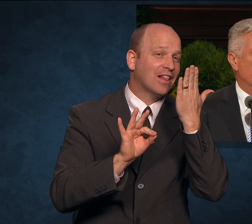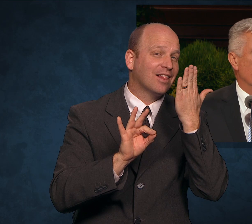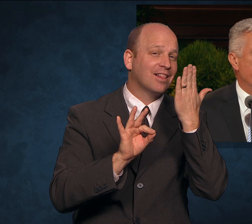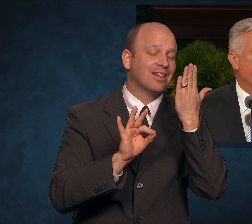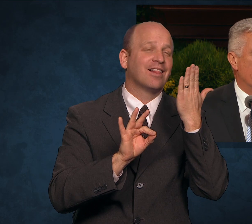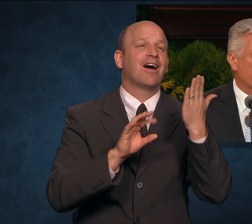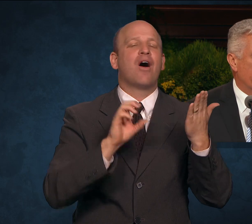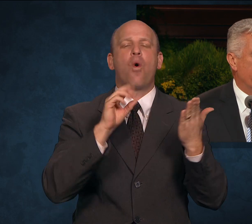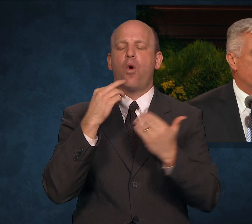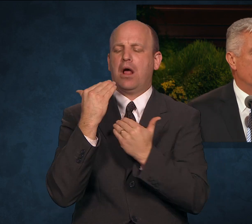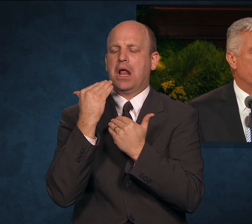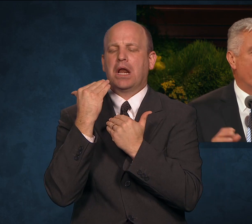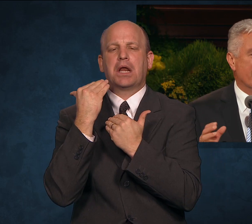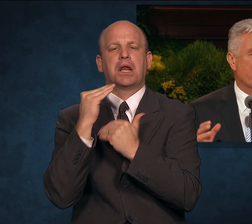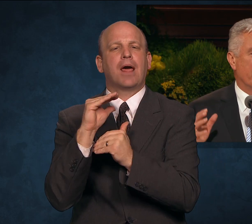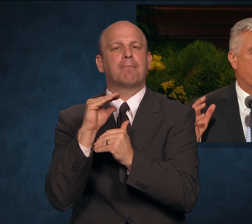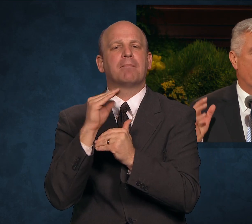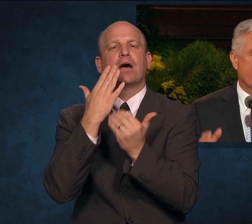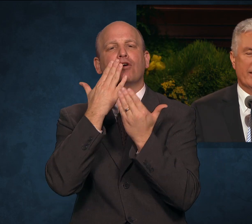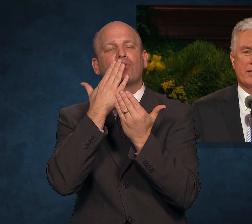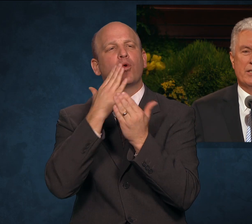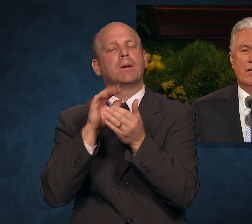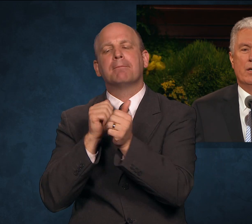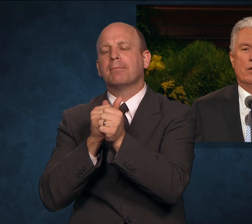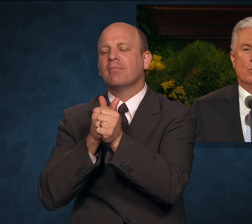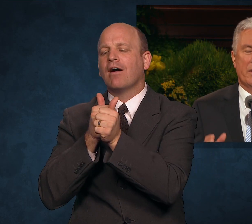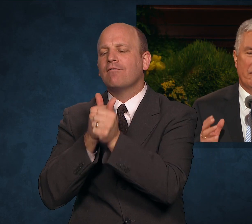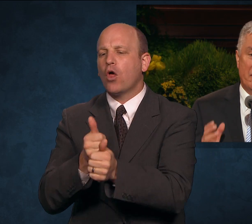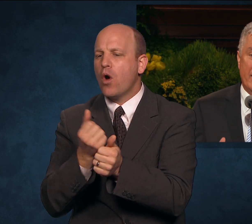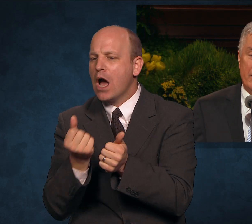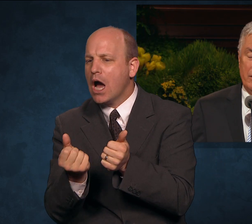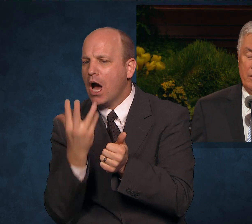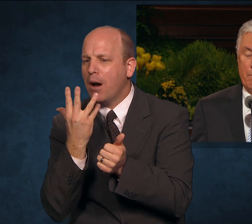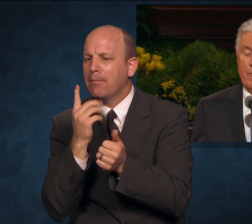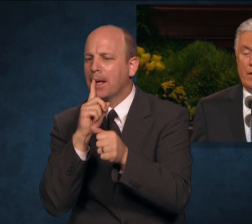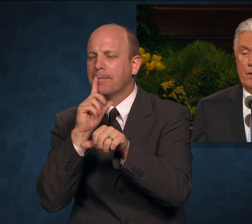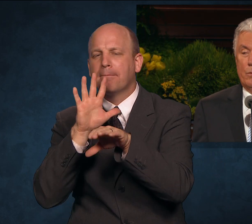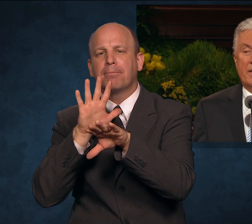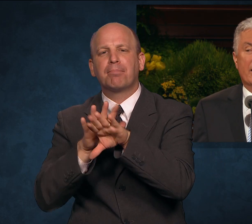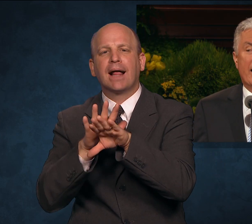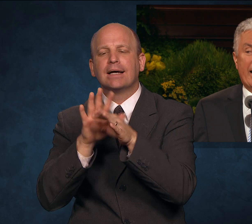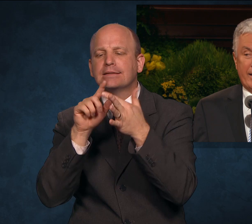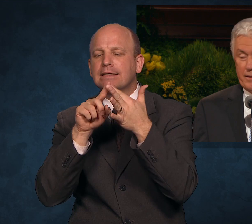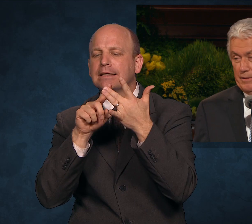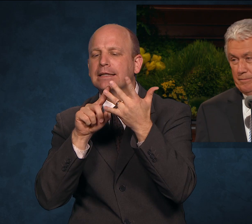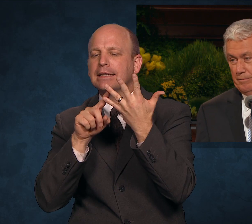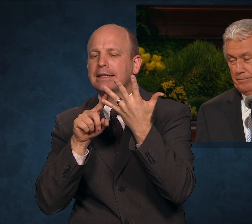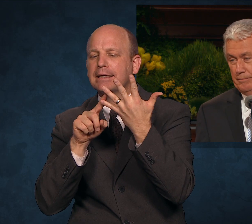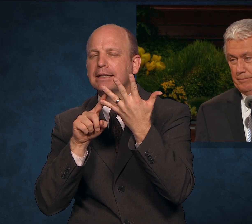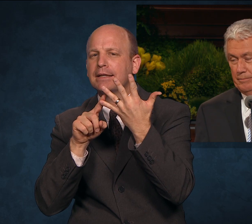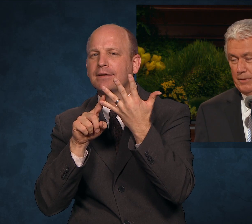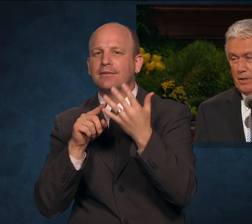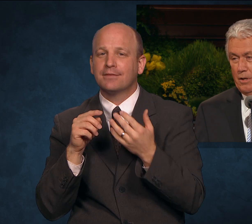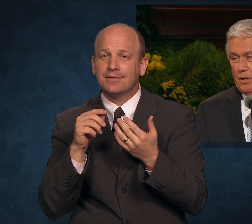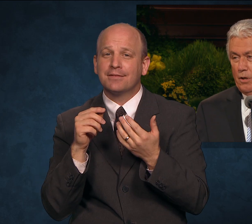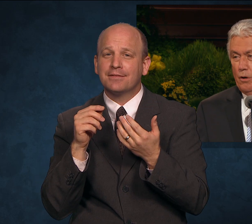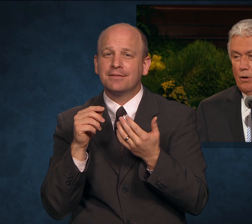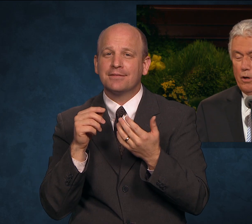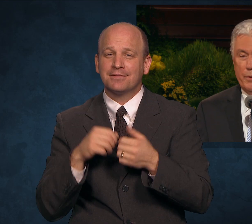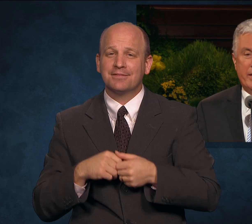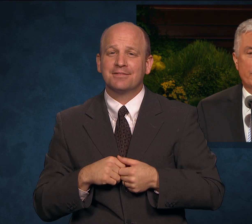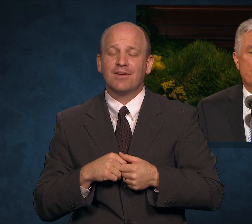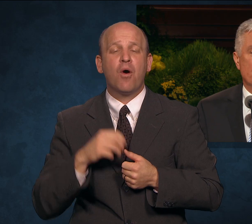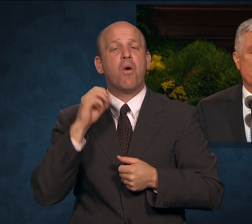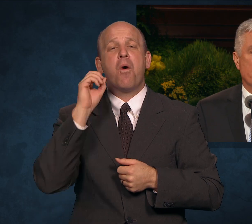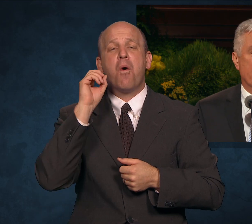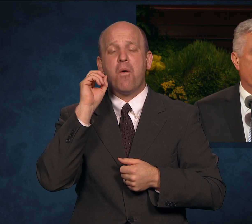choose to limit our gratitude based on the blessings we feel we LA